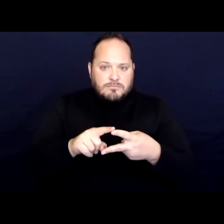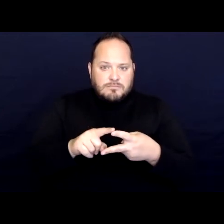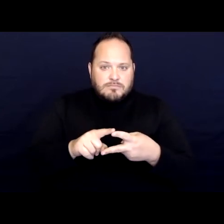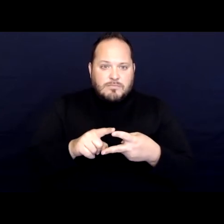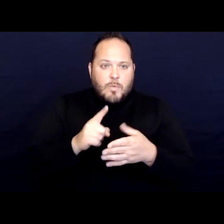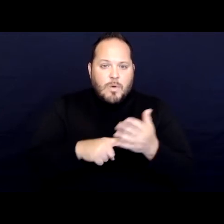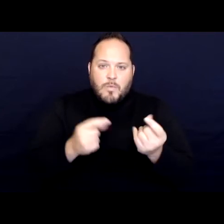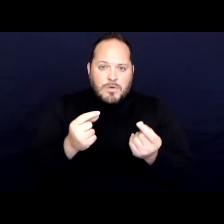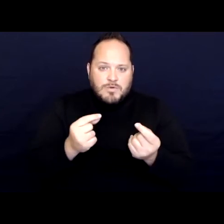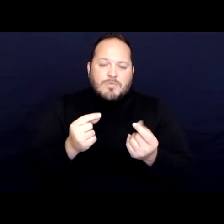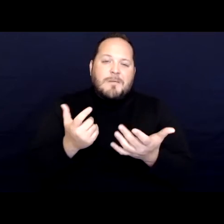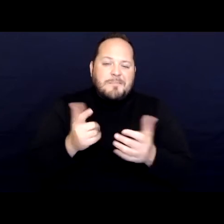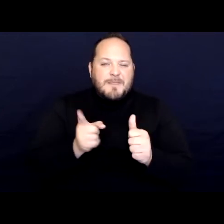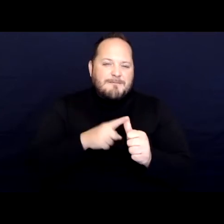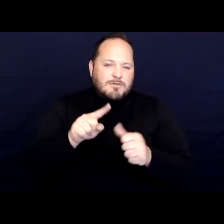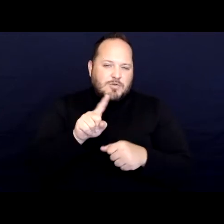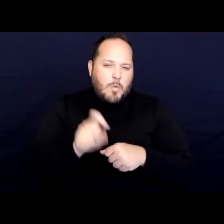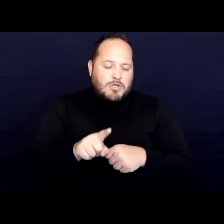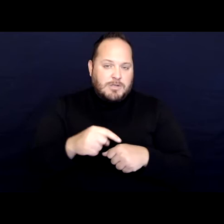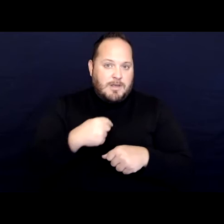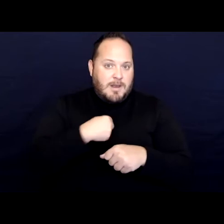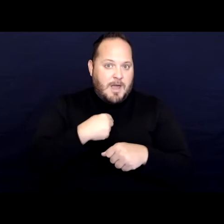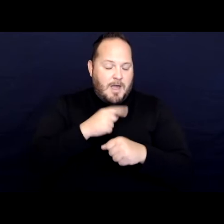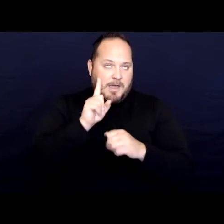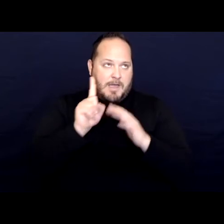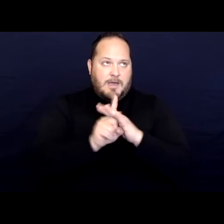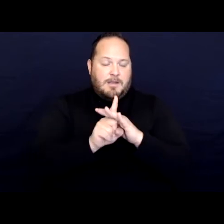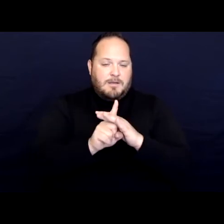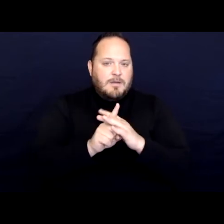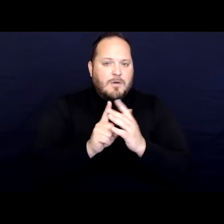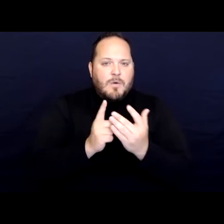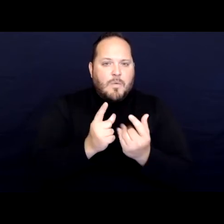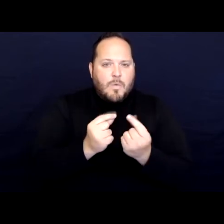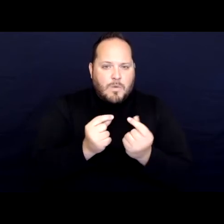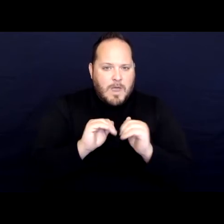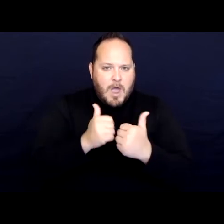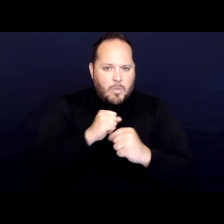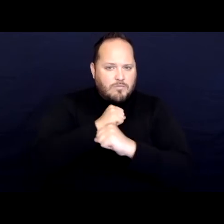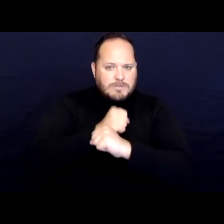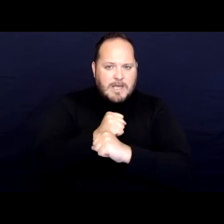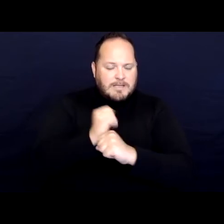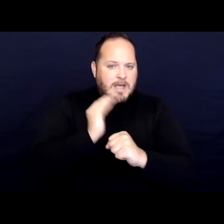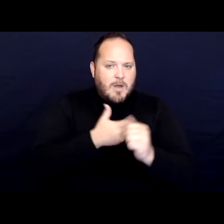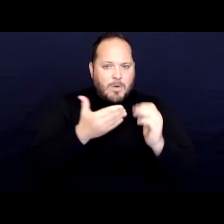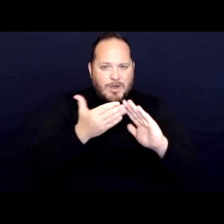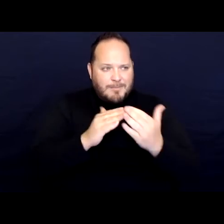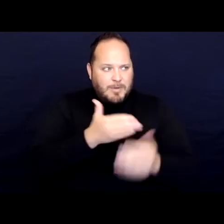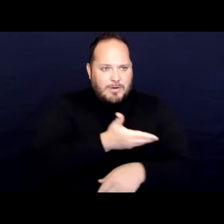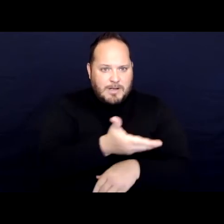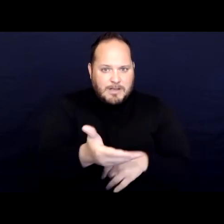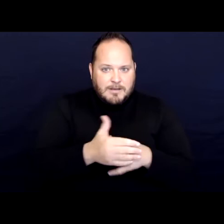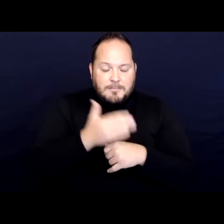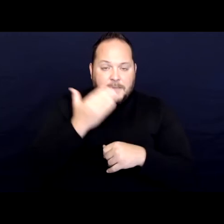the first question initially that I had was, what do we do to protect our community? Because